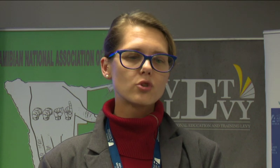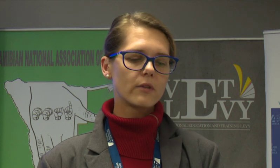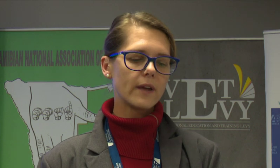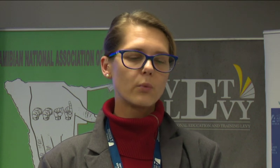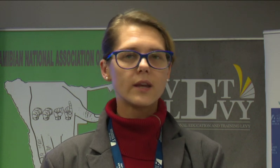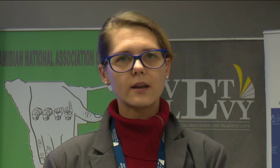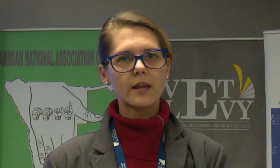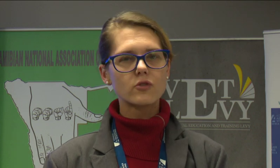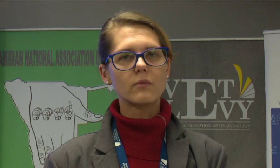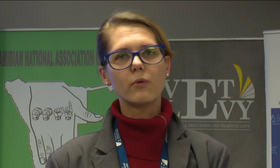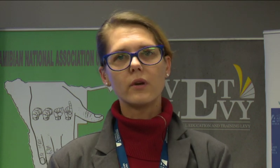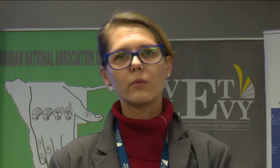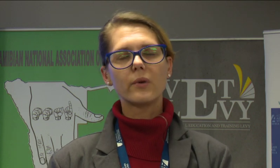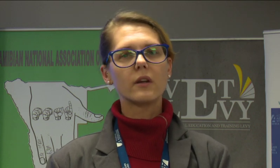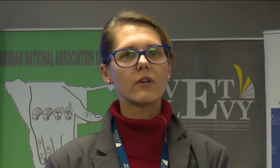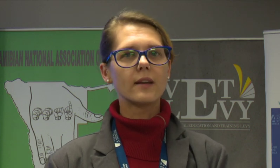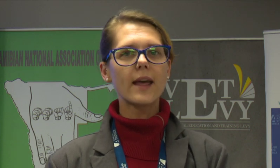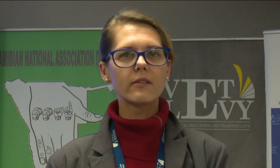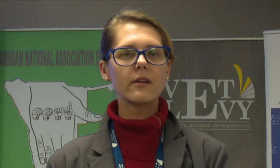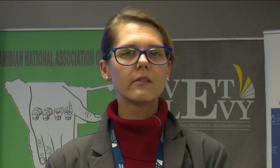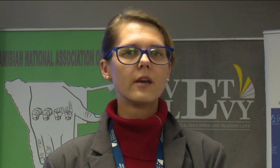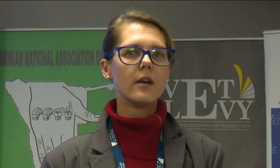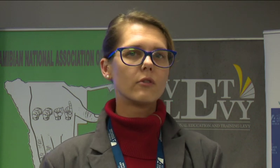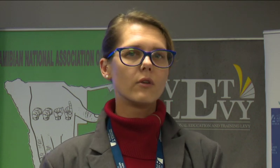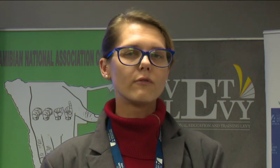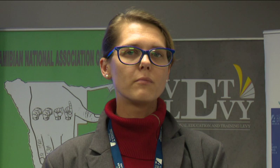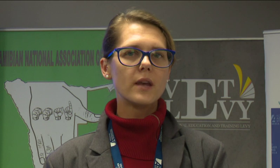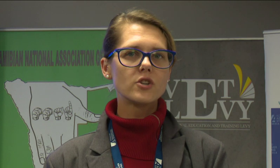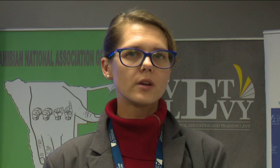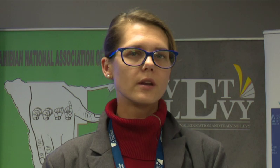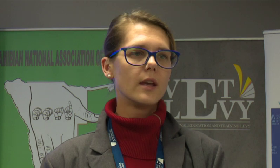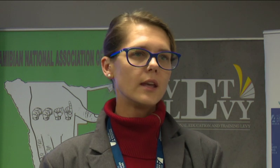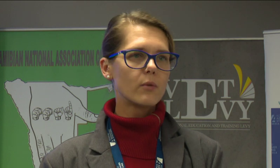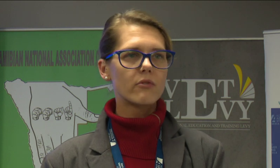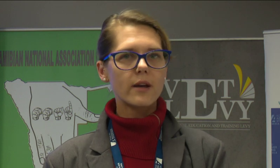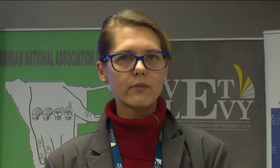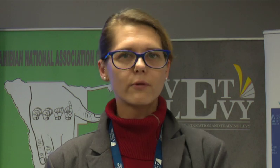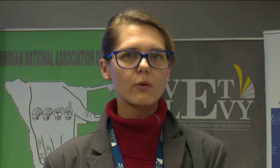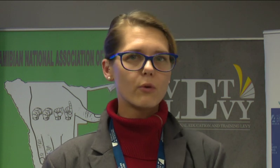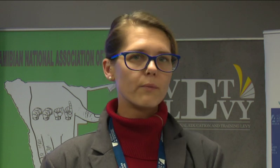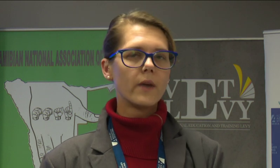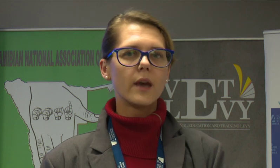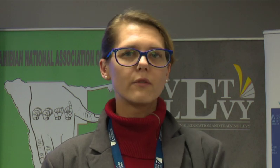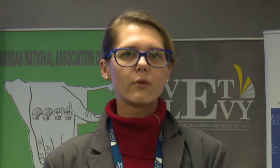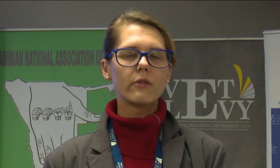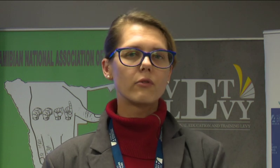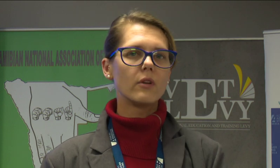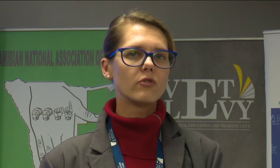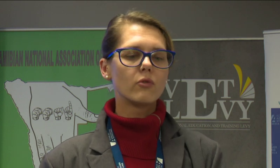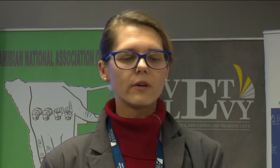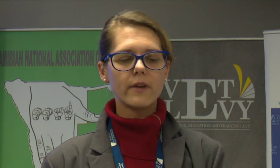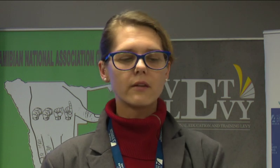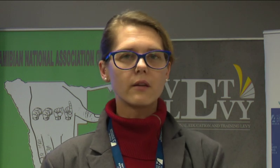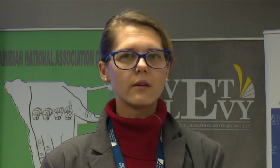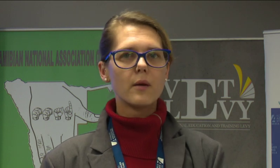to make sure that we can get to the point where we can create access to information, equal rights for all, and